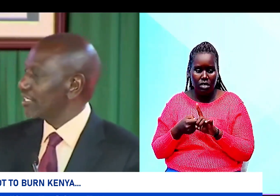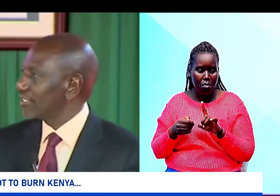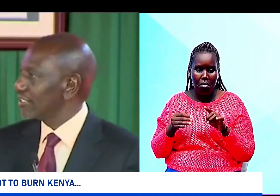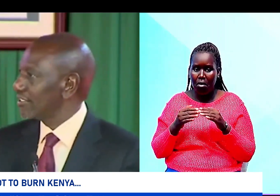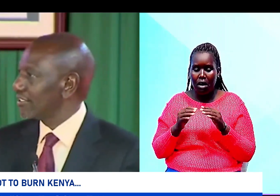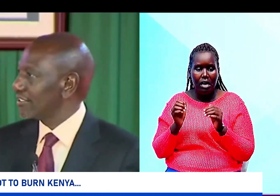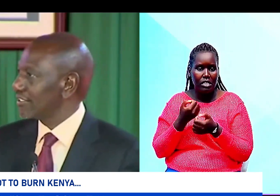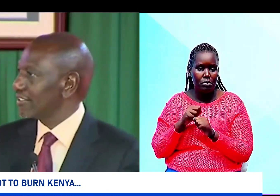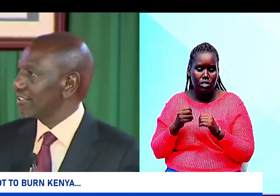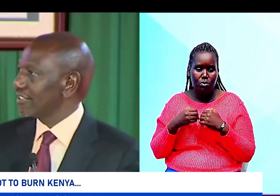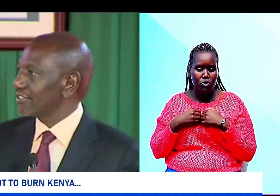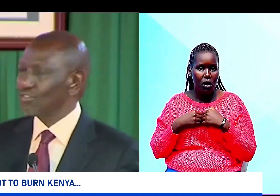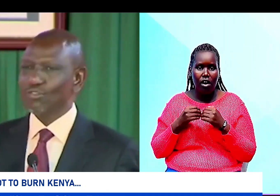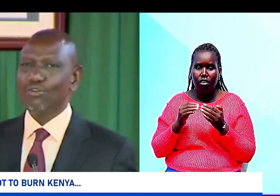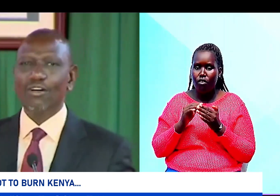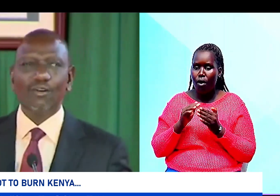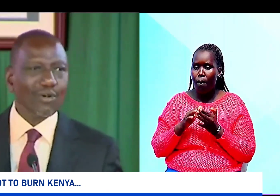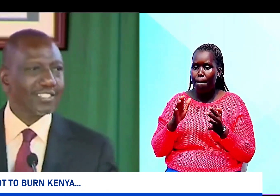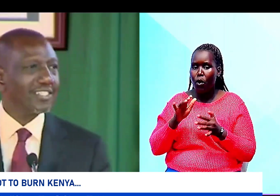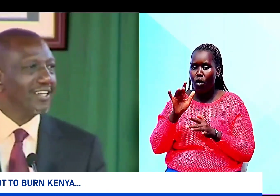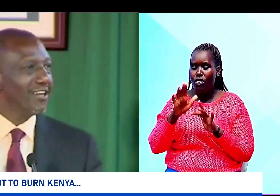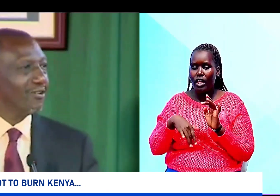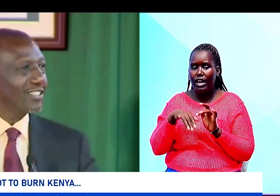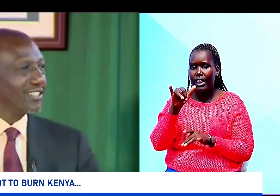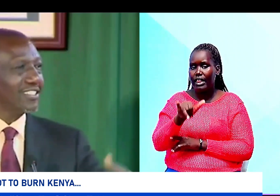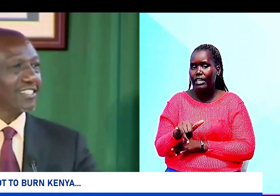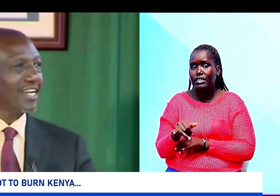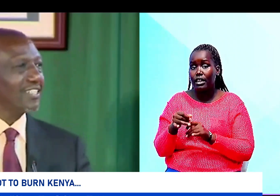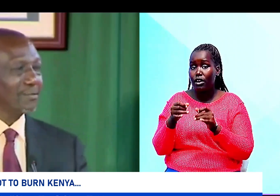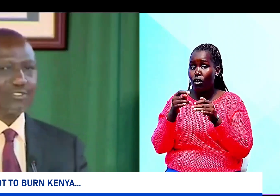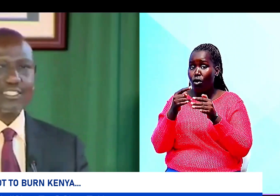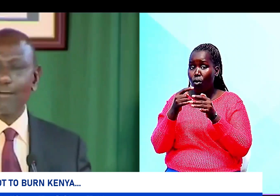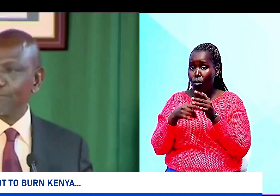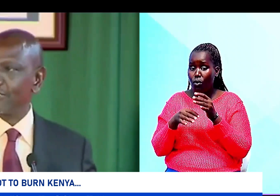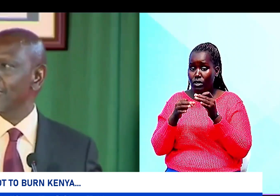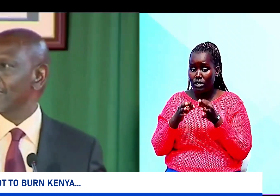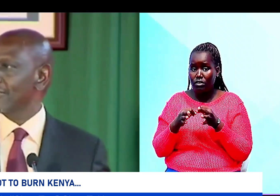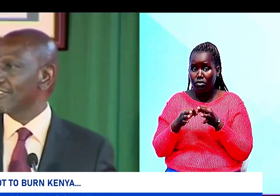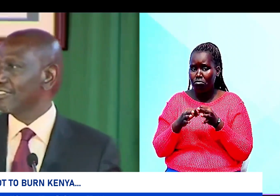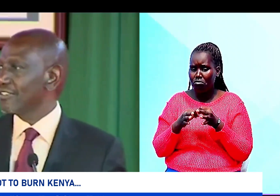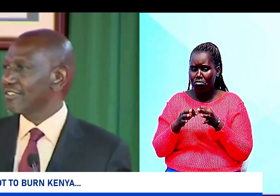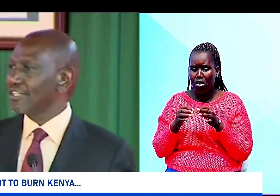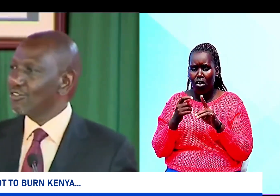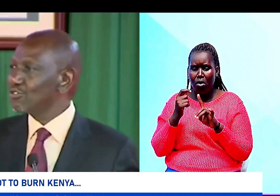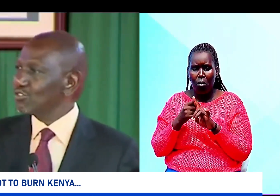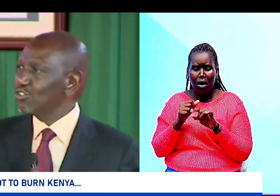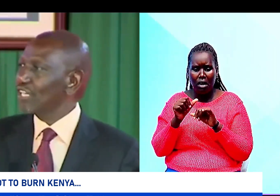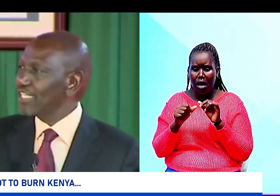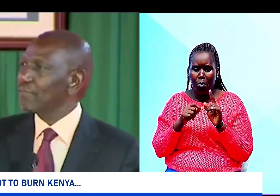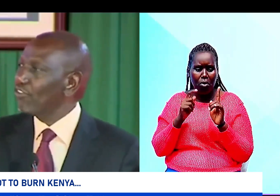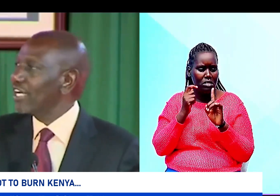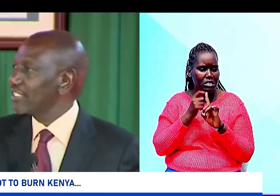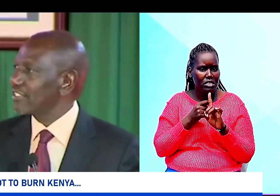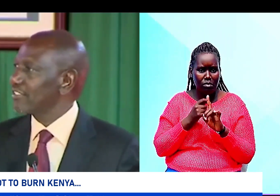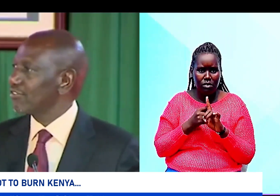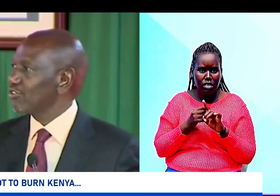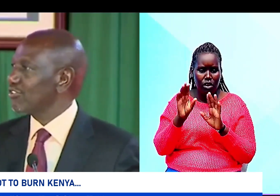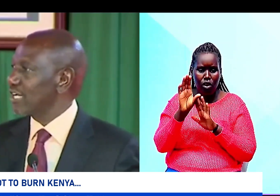that. So what is this craze about terms? The Constitution already provides for those